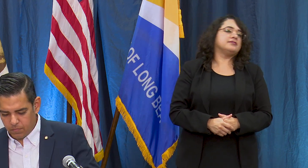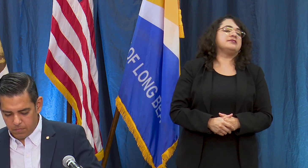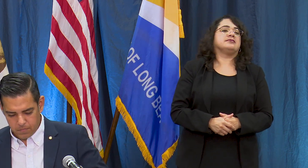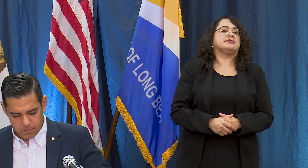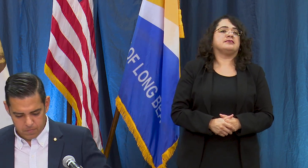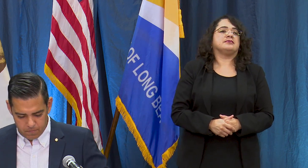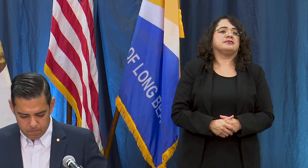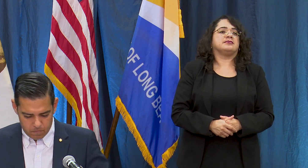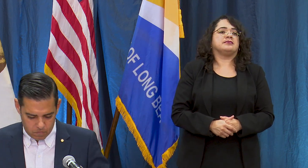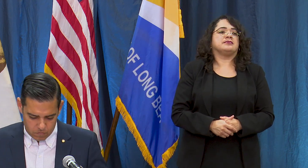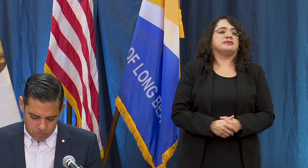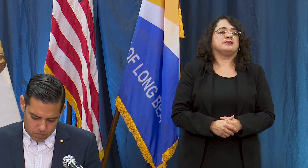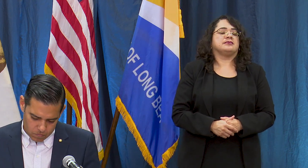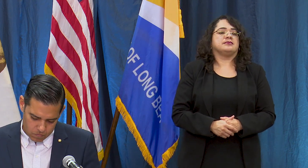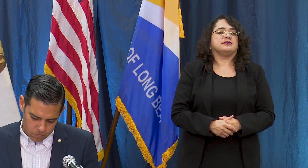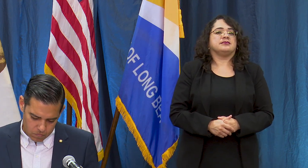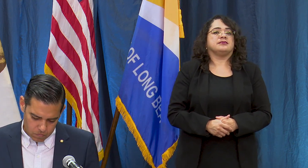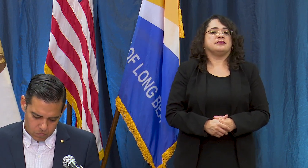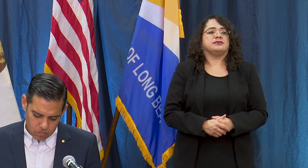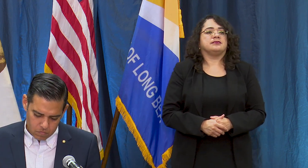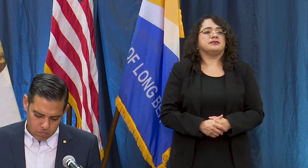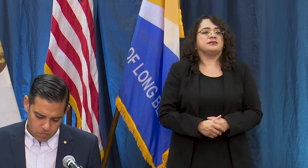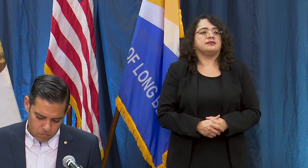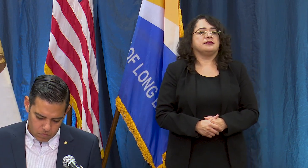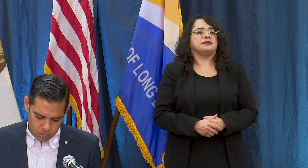Valerie, are you there?